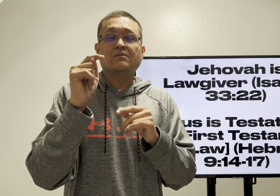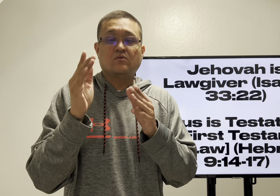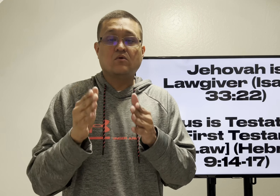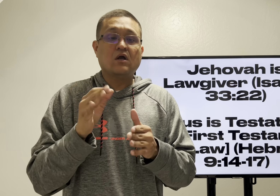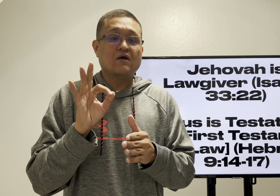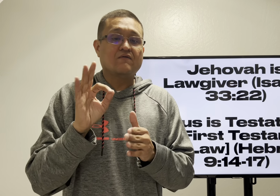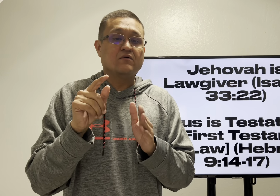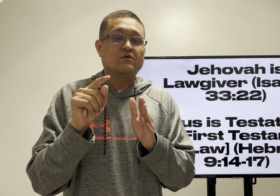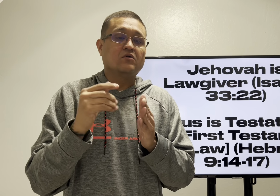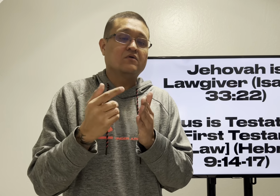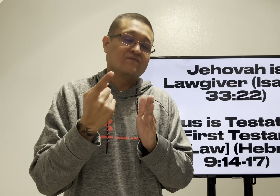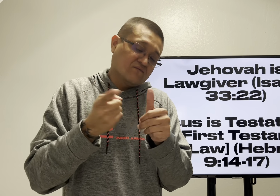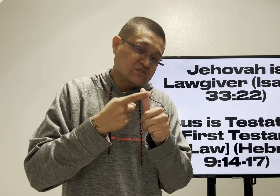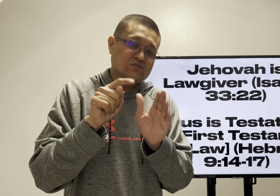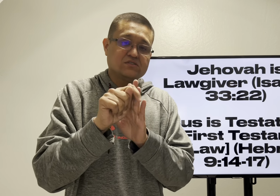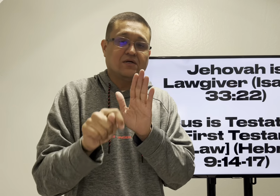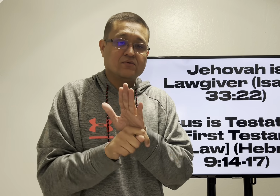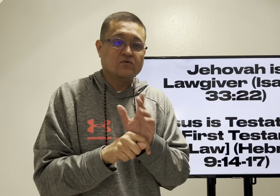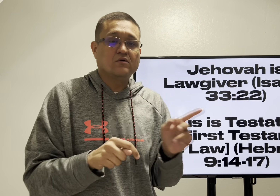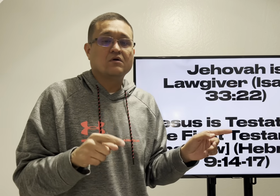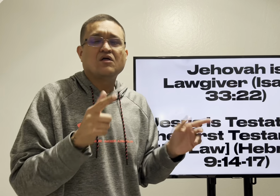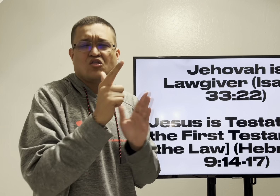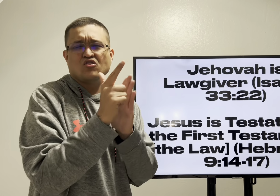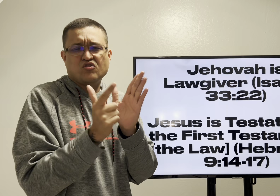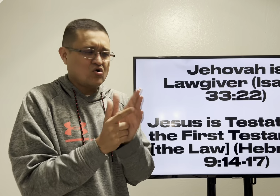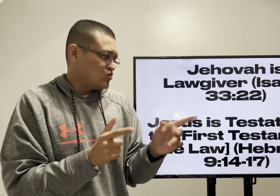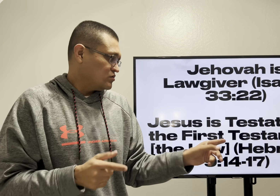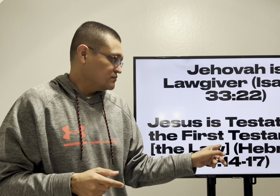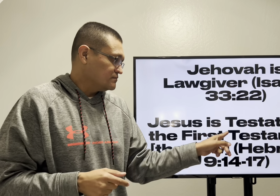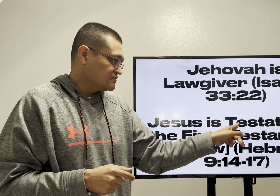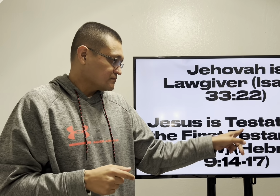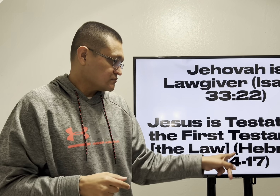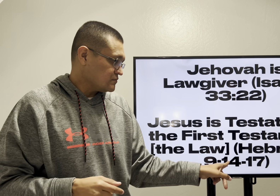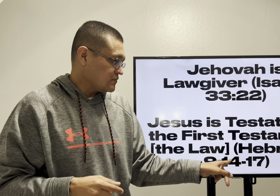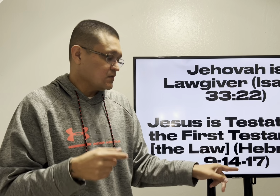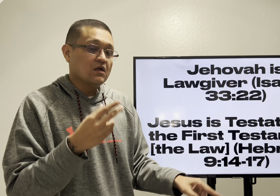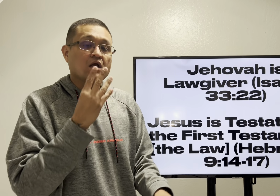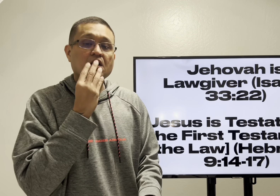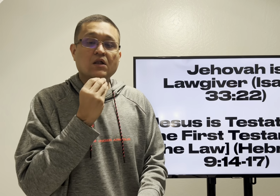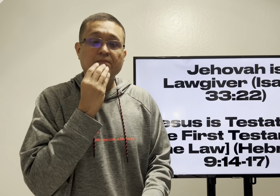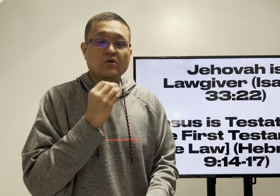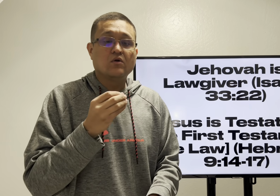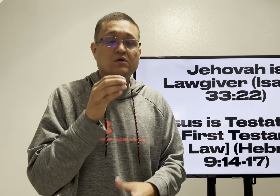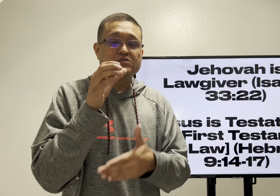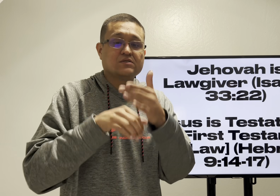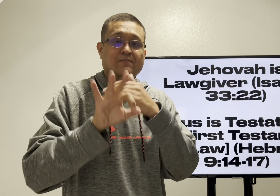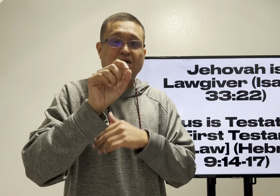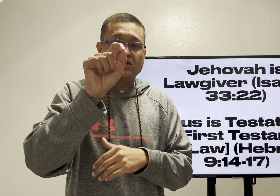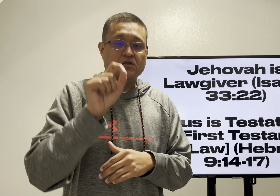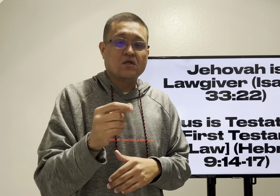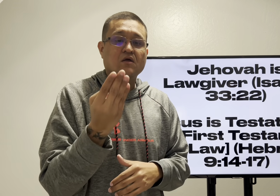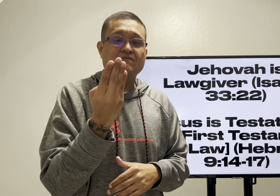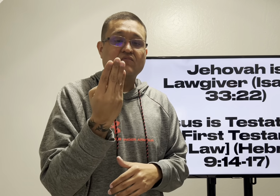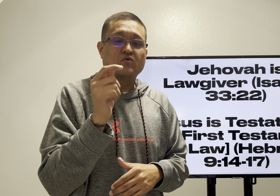Jesus is the tester of the First Testament, the law, and that is in Hebrews 9,